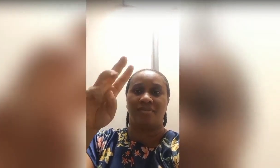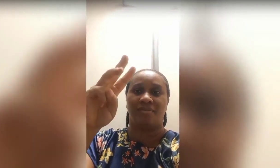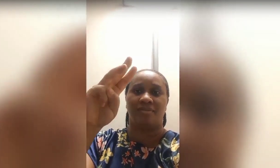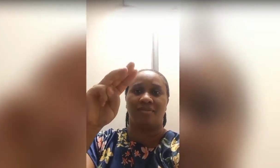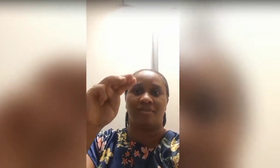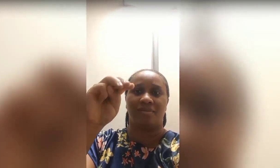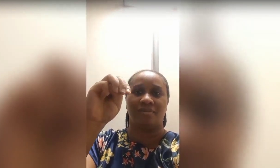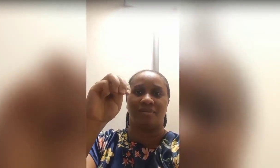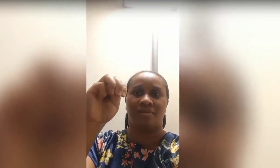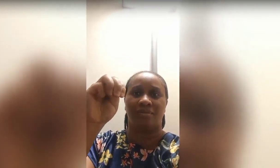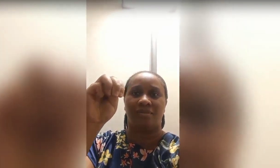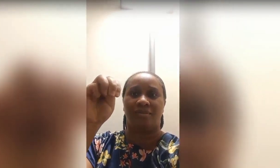N,